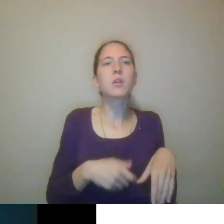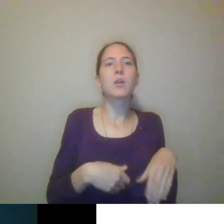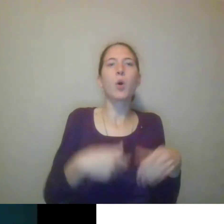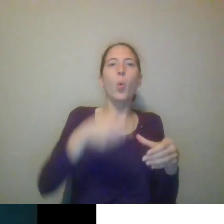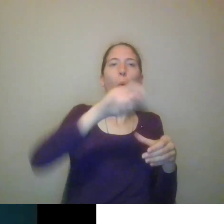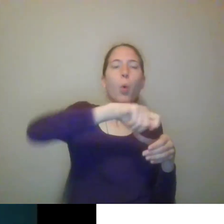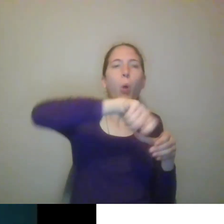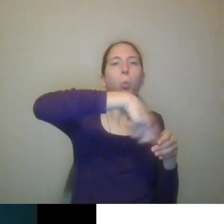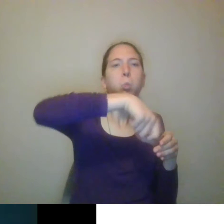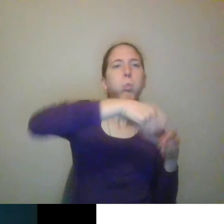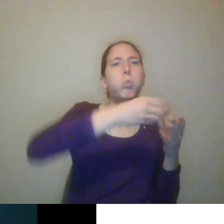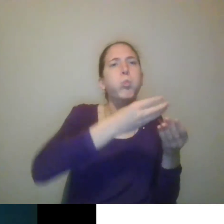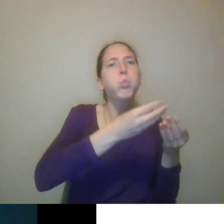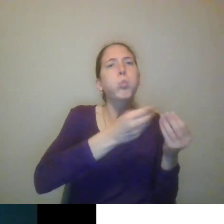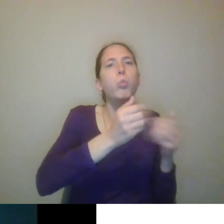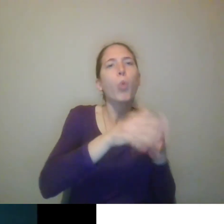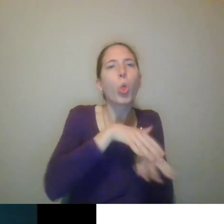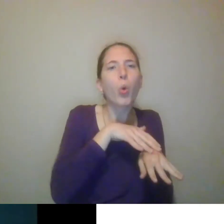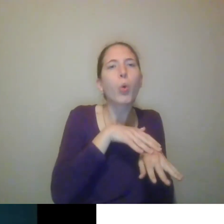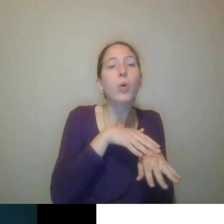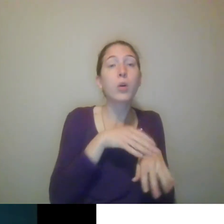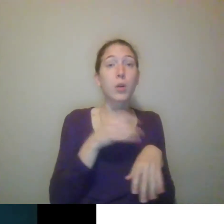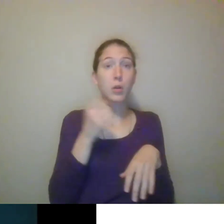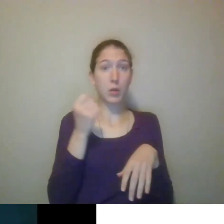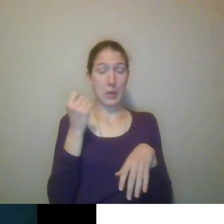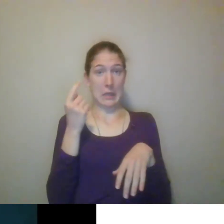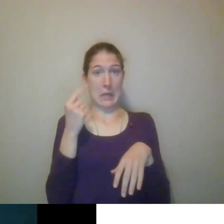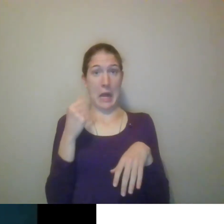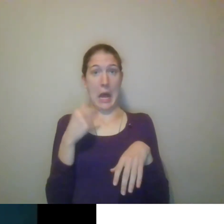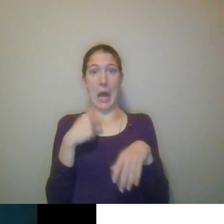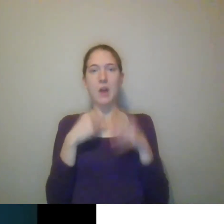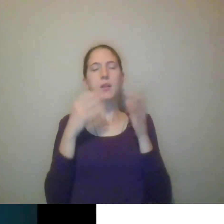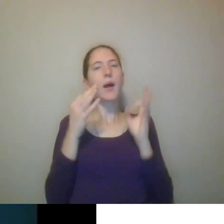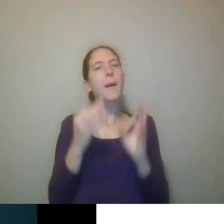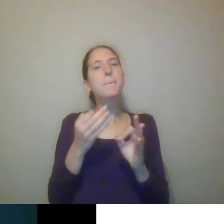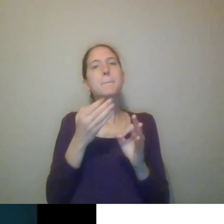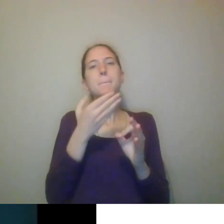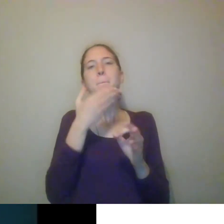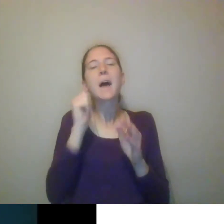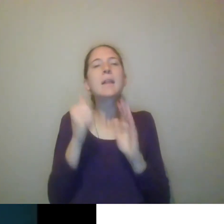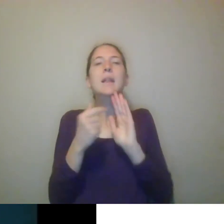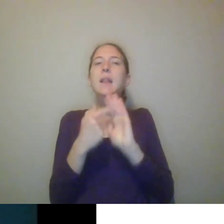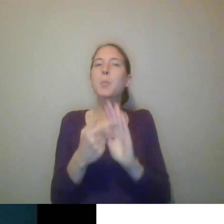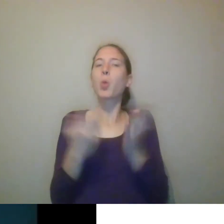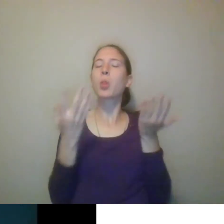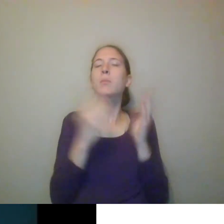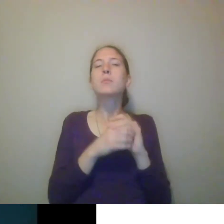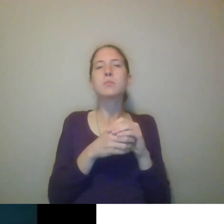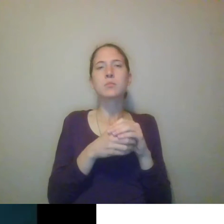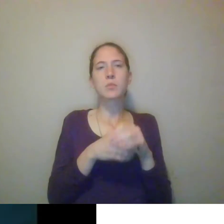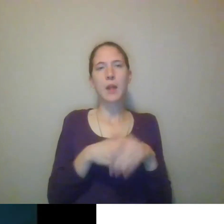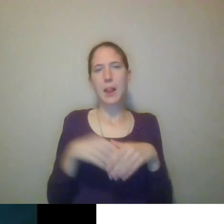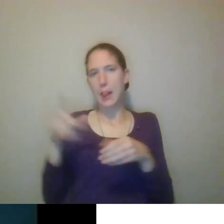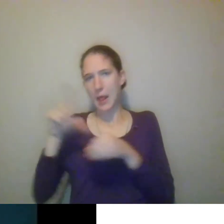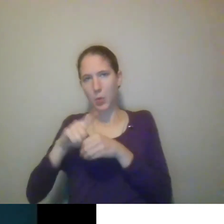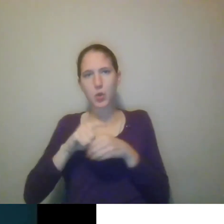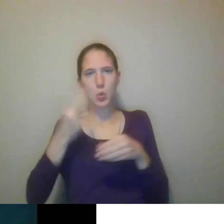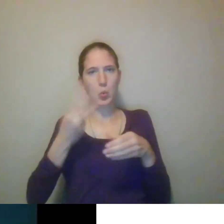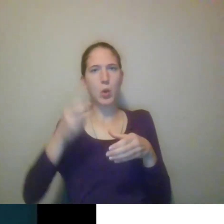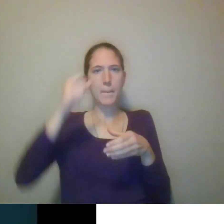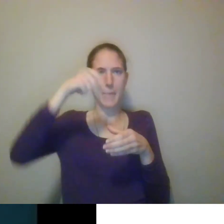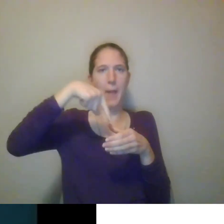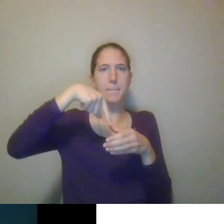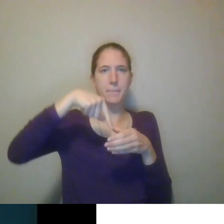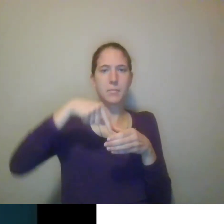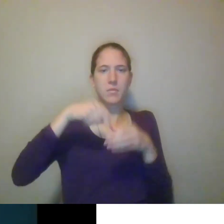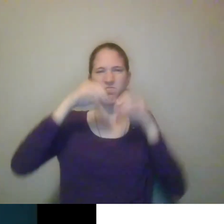liquid. All right, because these two things are actually equal to begin with. That's why diffusion happens nice and evenly. All right, but if I took a